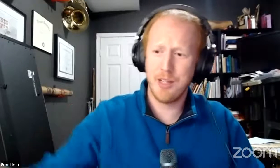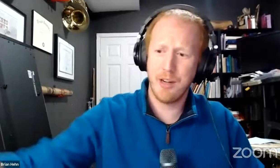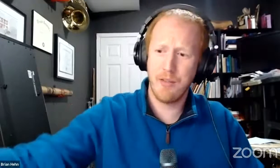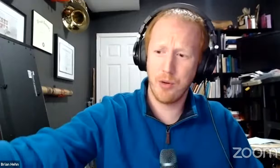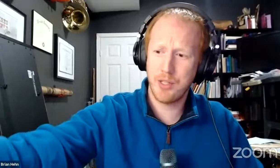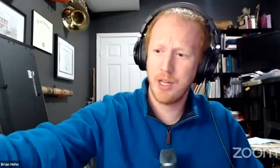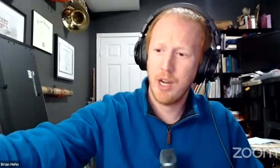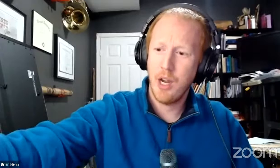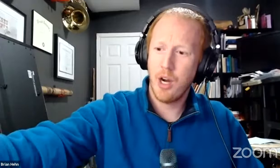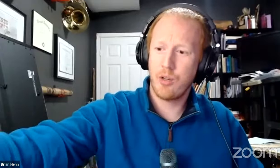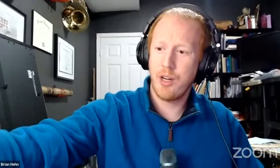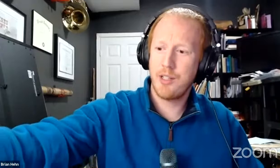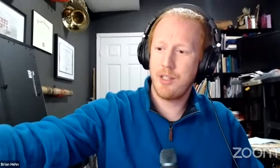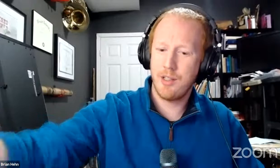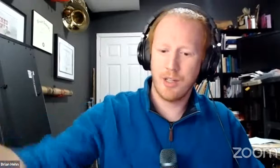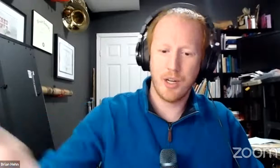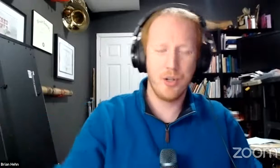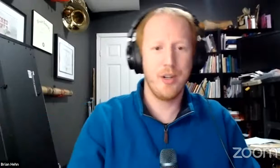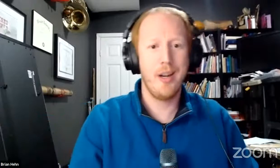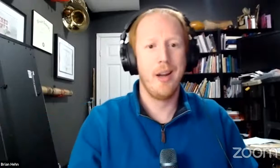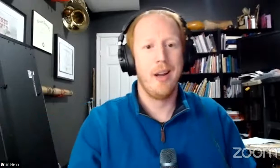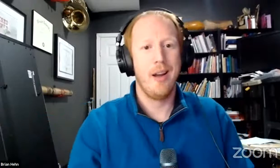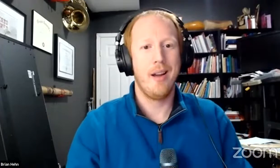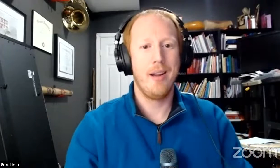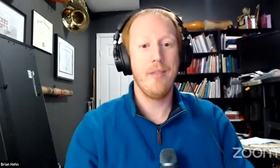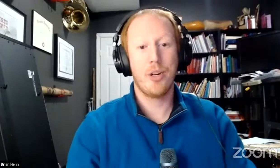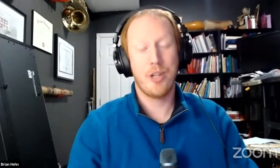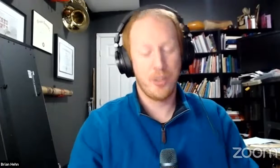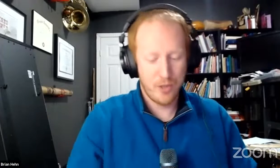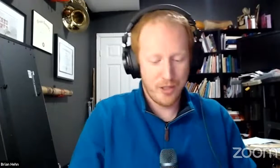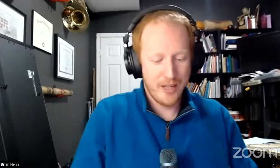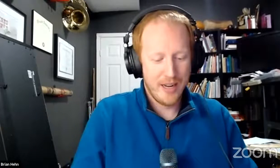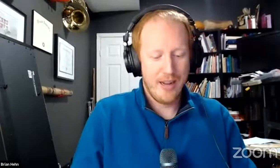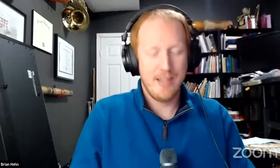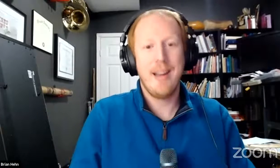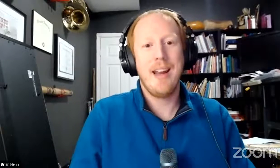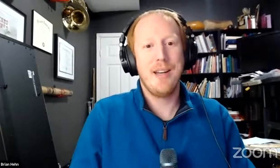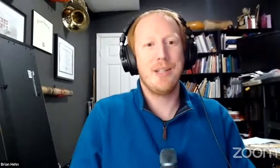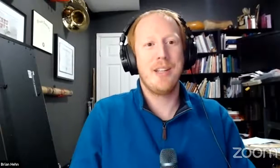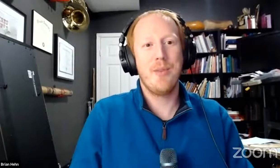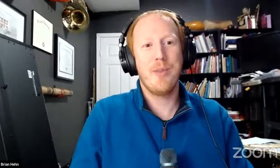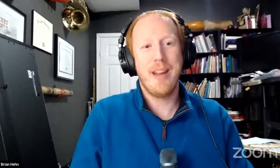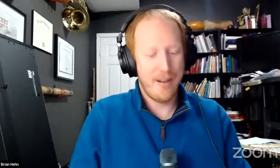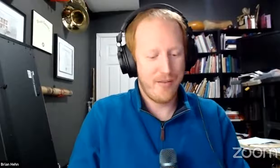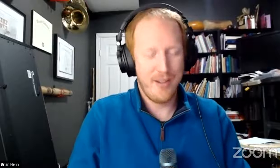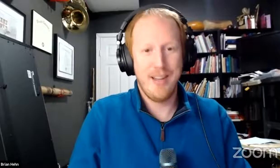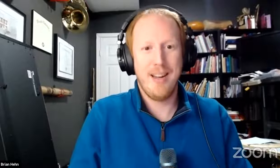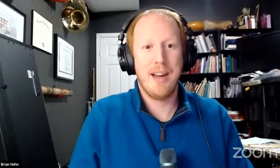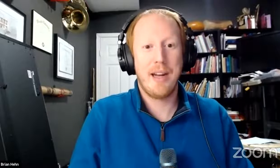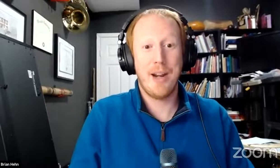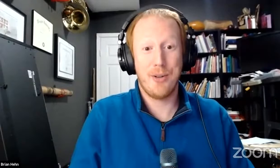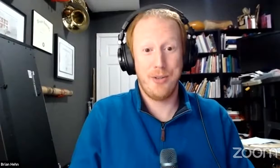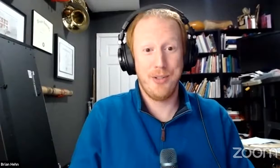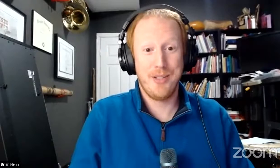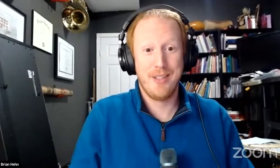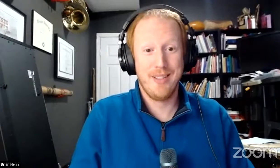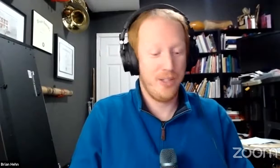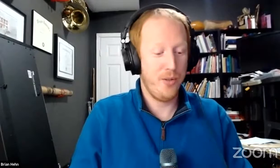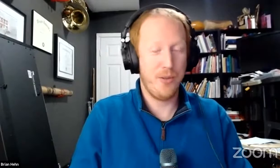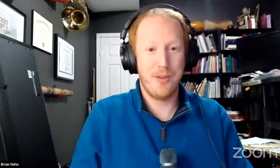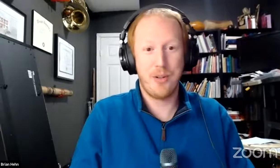Hymn Society folks across the country, even across the world, and said, hey, does anyone have any